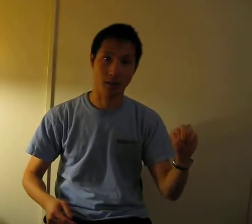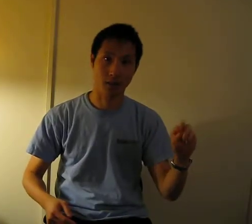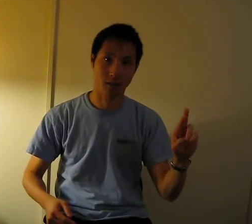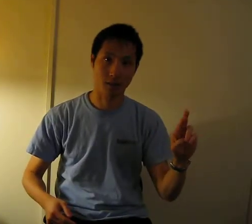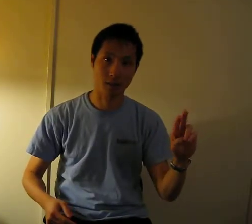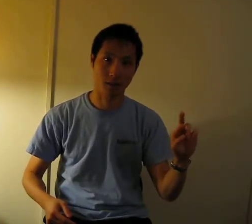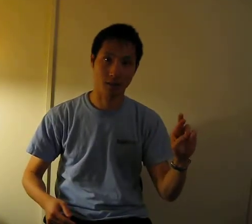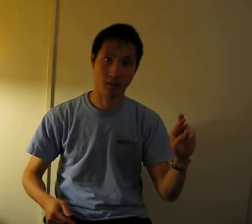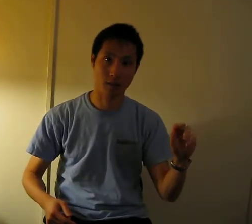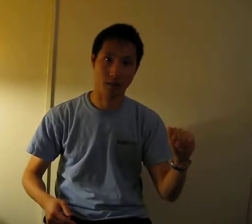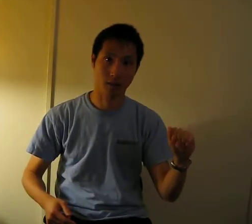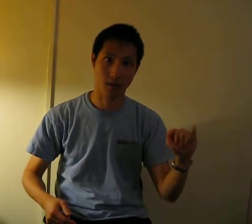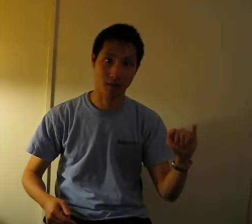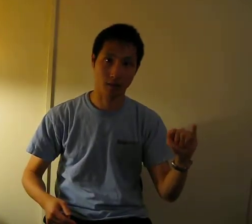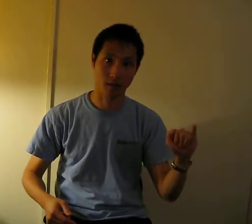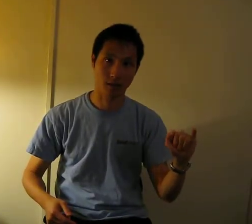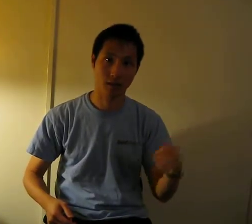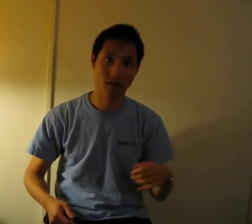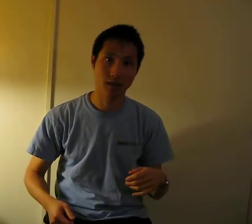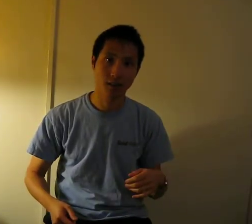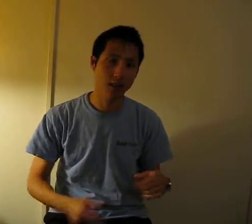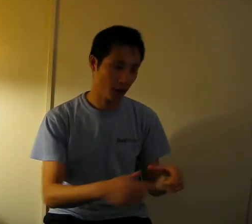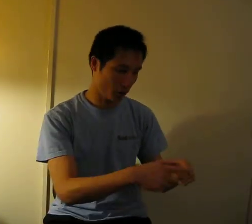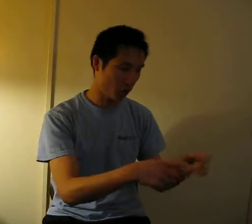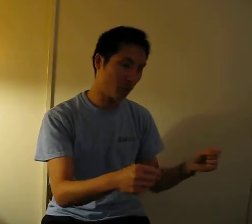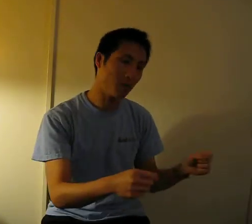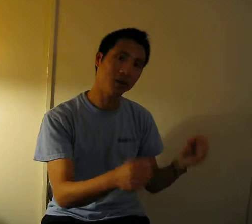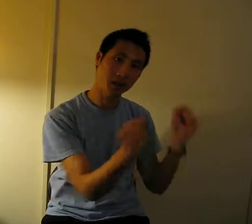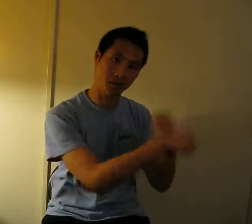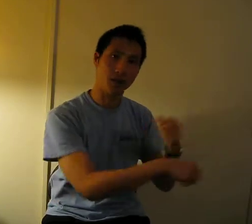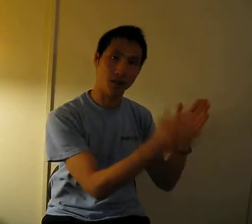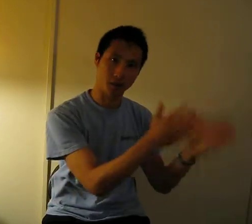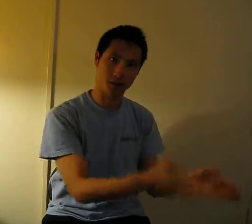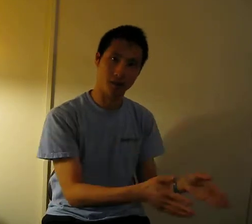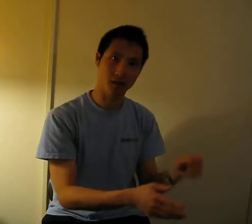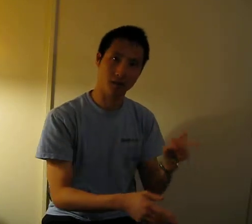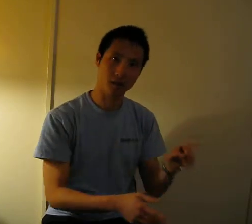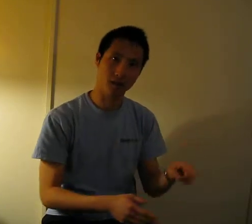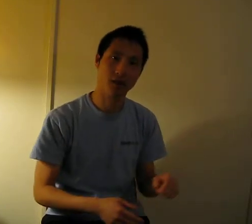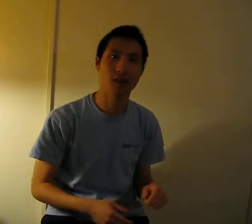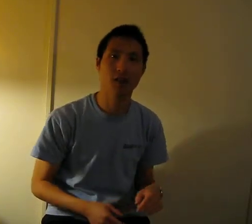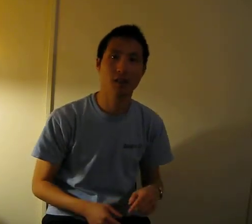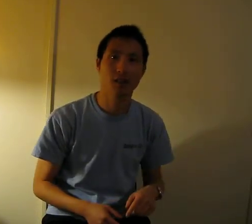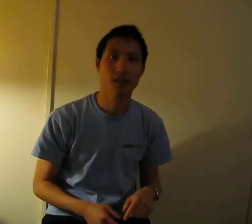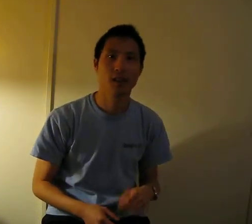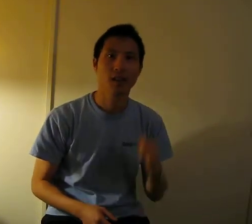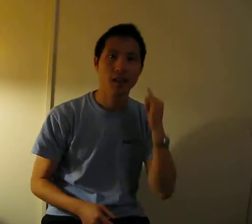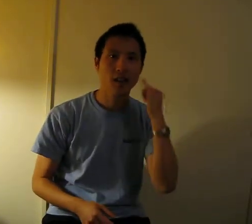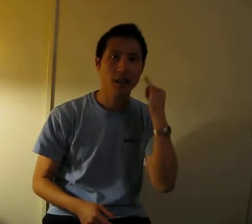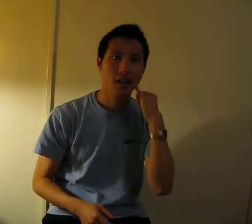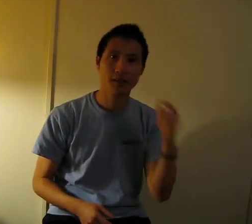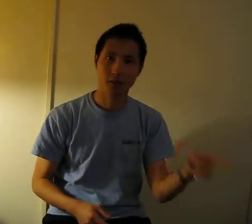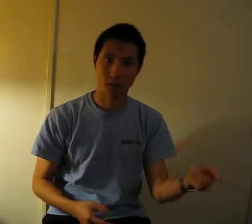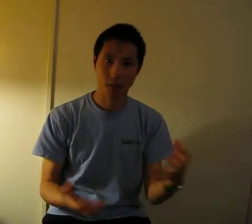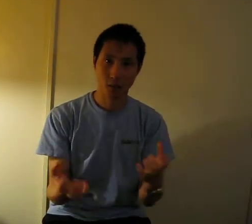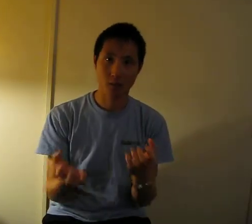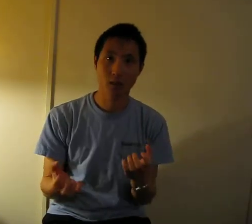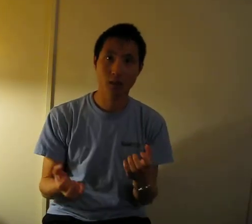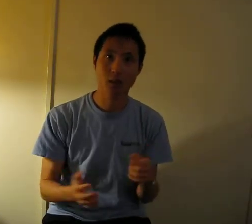You know samurai? Like the Japanese fighter samurai? Now, if they want to